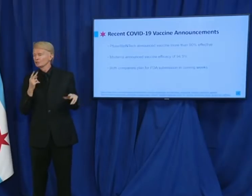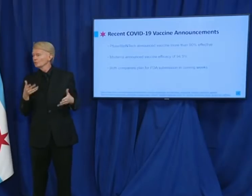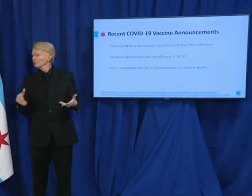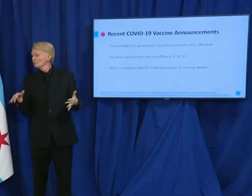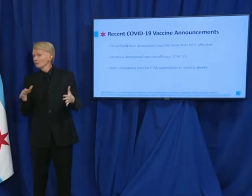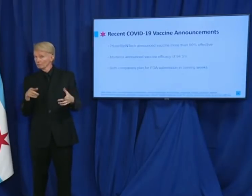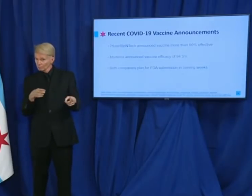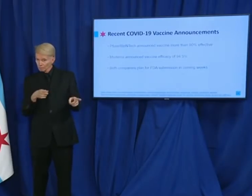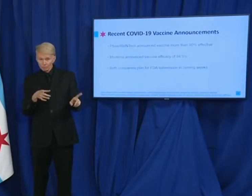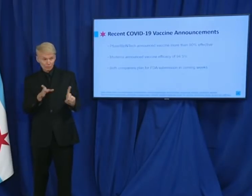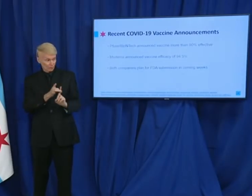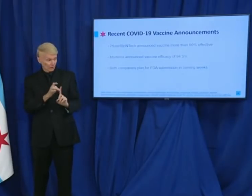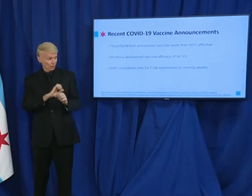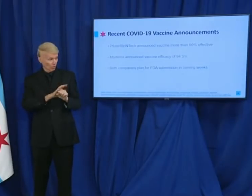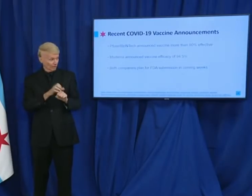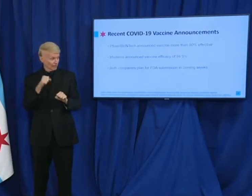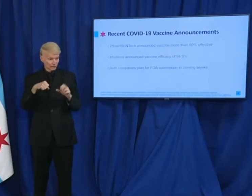COVID.